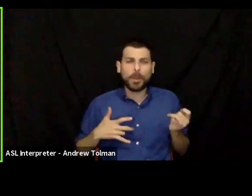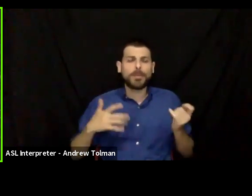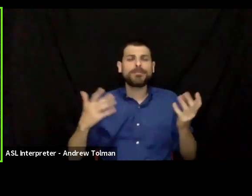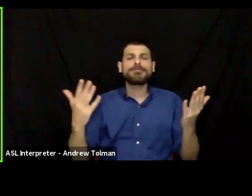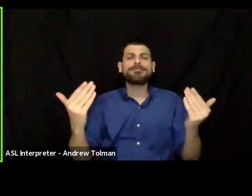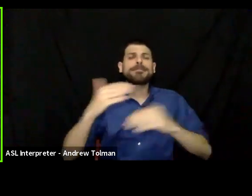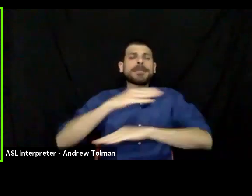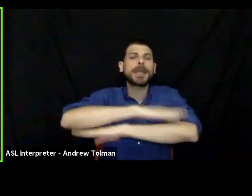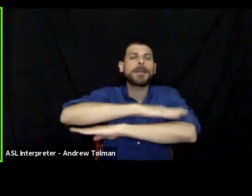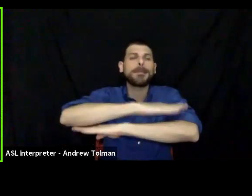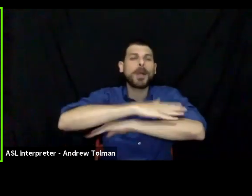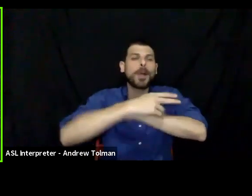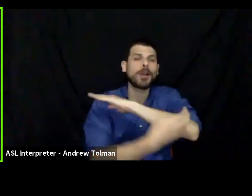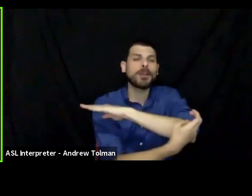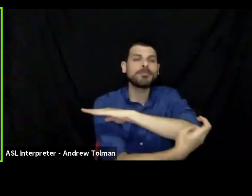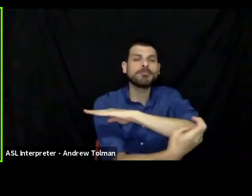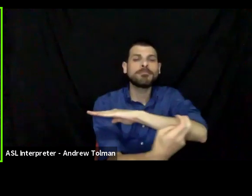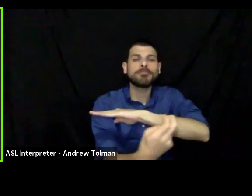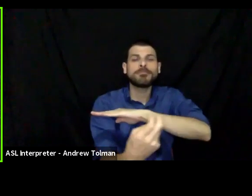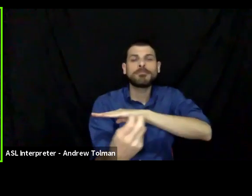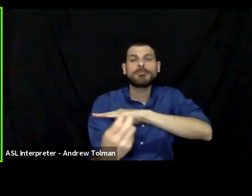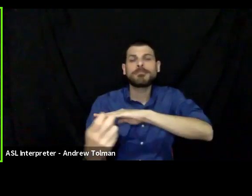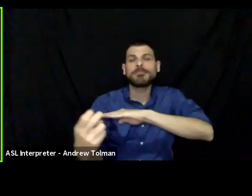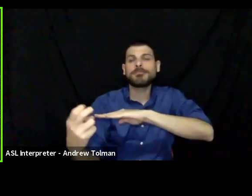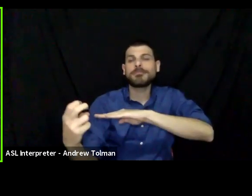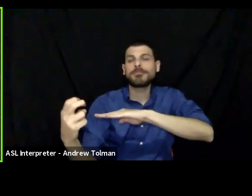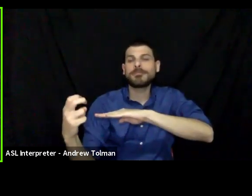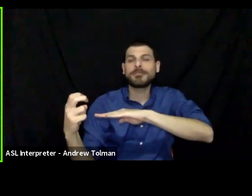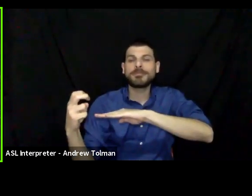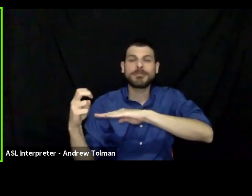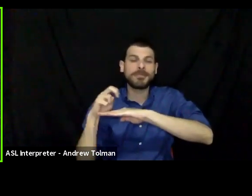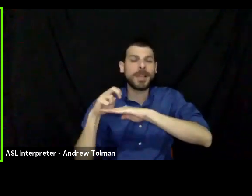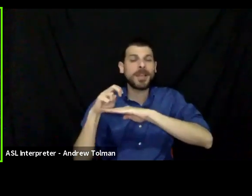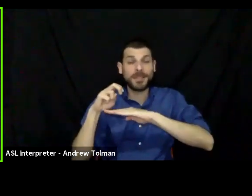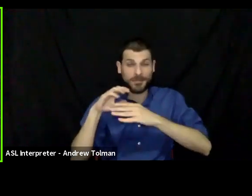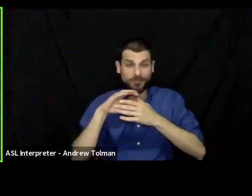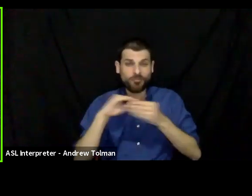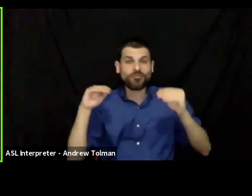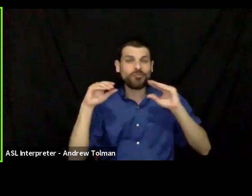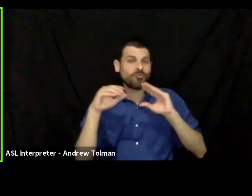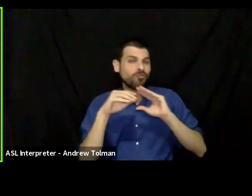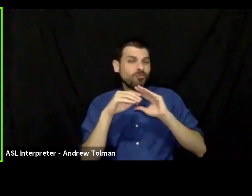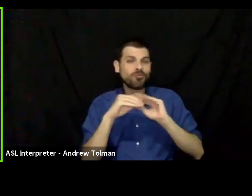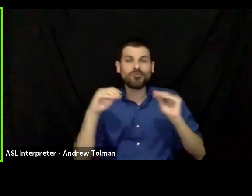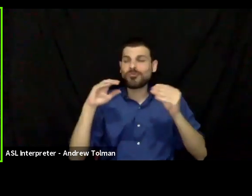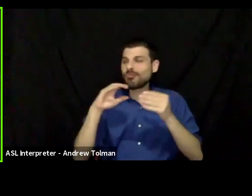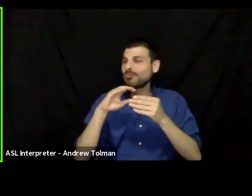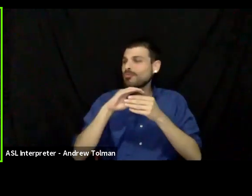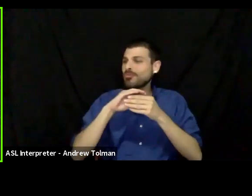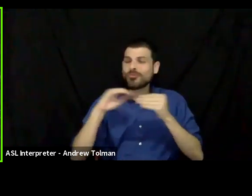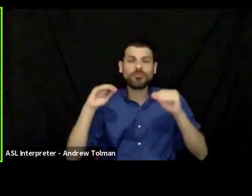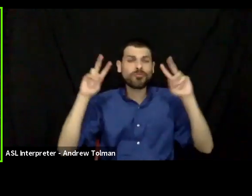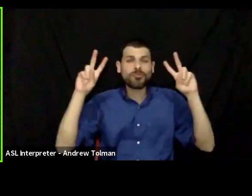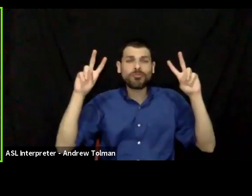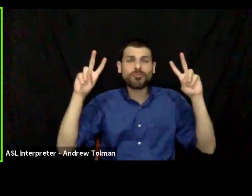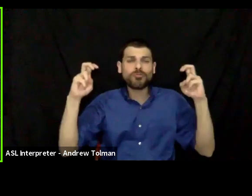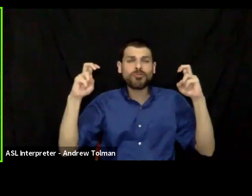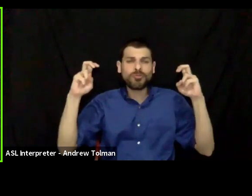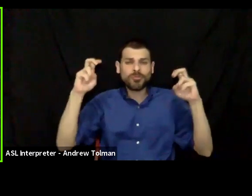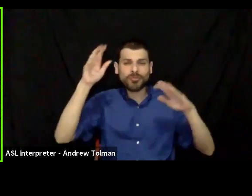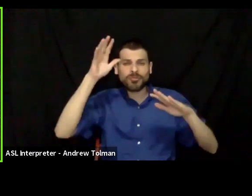gather around the table is where you hear about the one who showed up